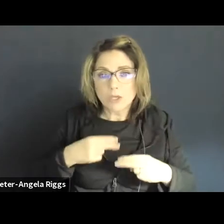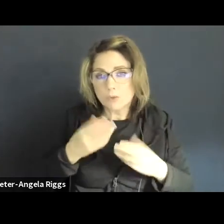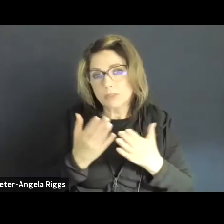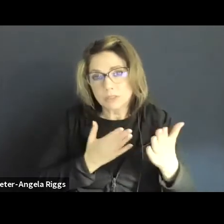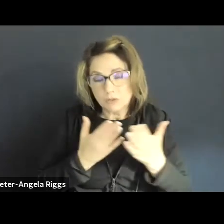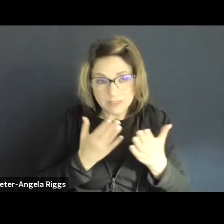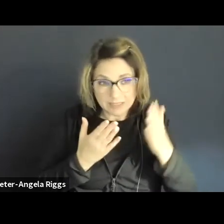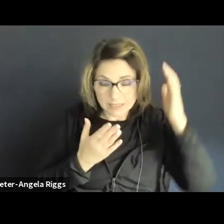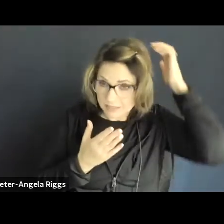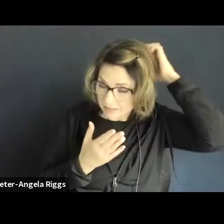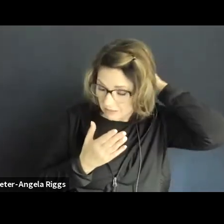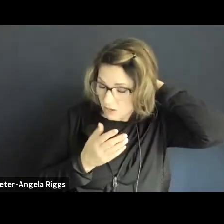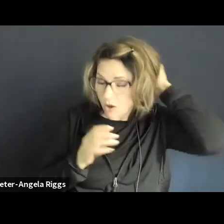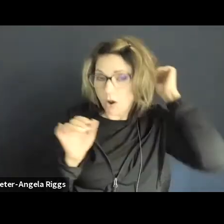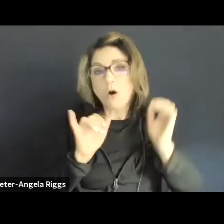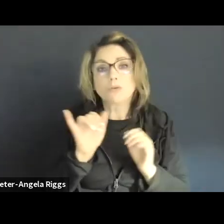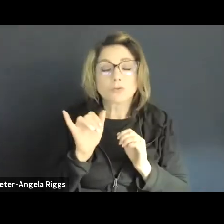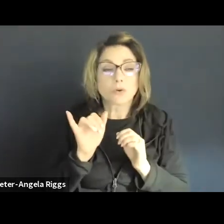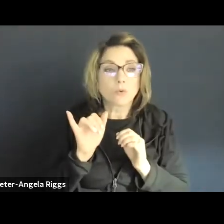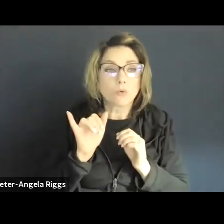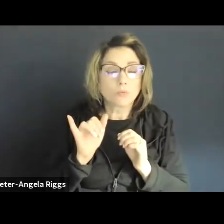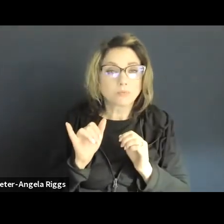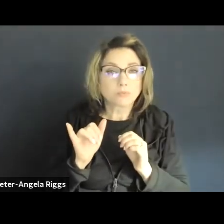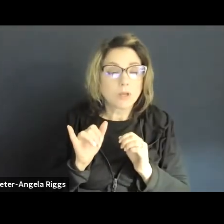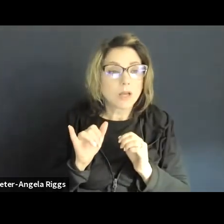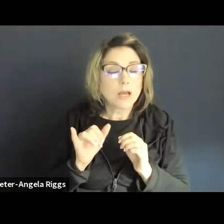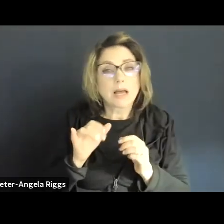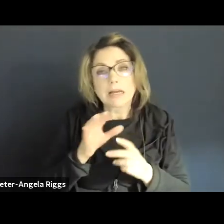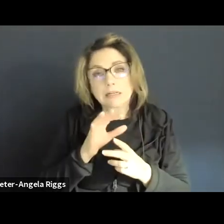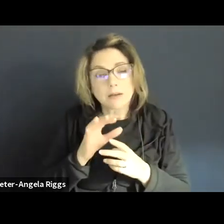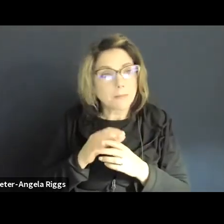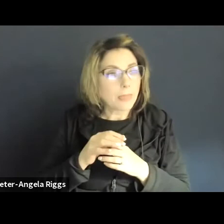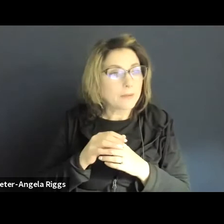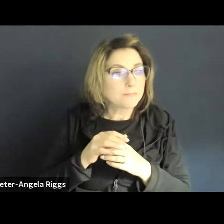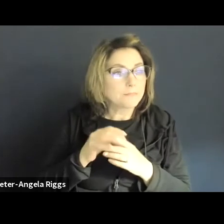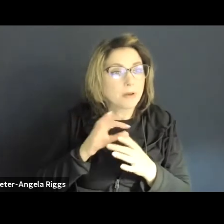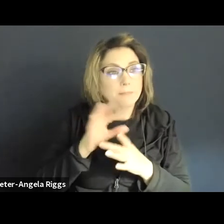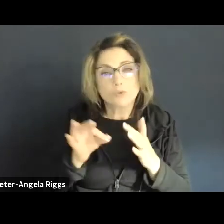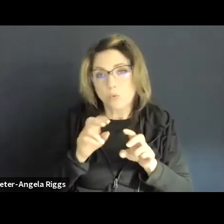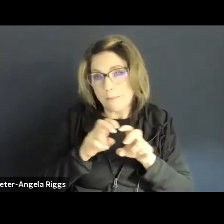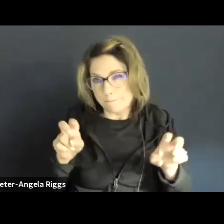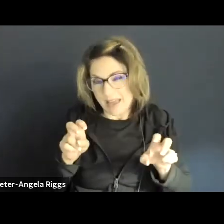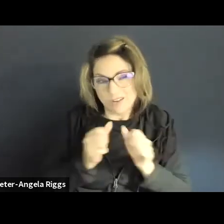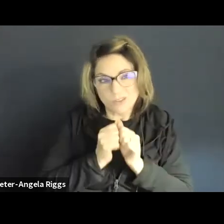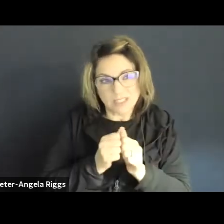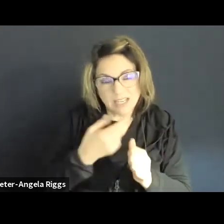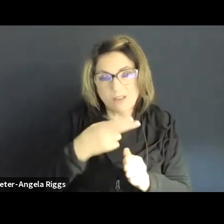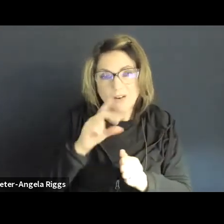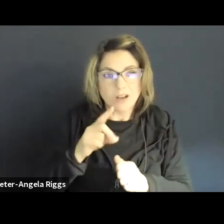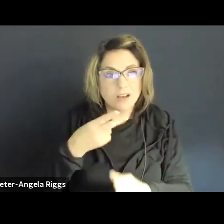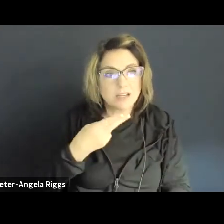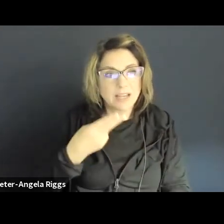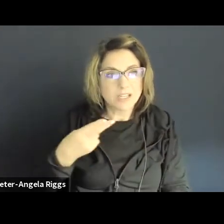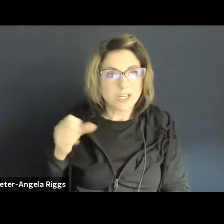agencies. It also featured joint selection panels comprised of HUD and HHS staff to ensure that there was